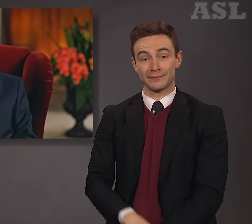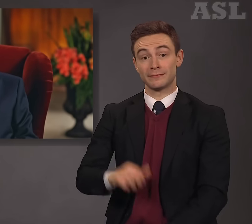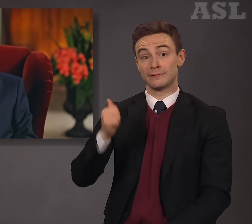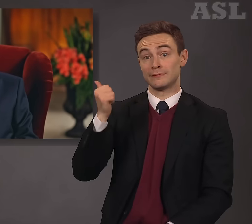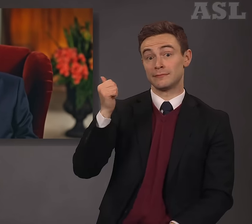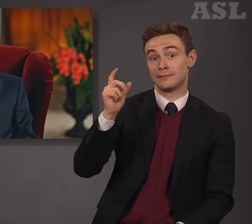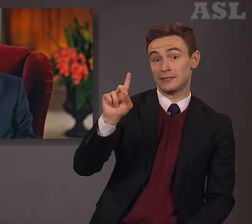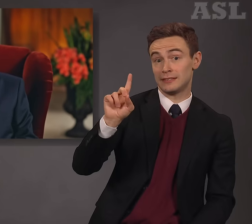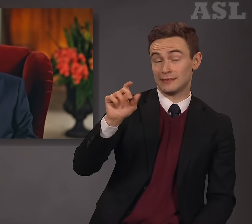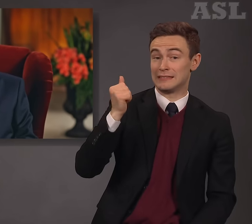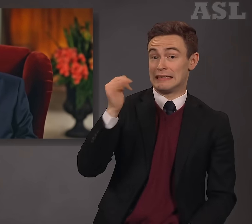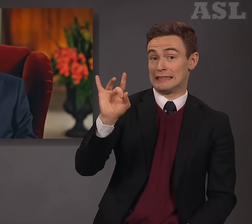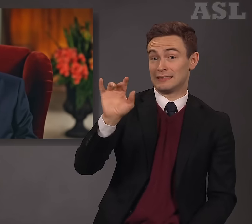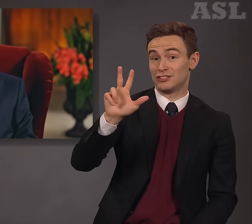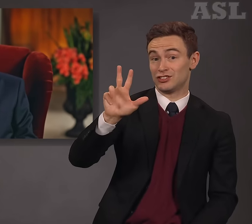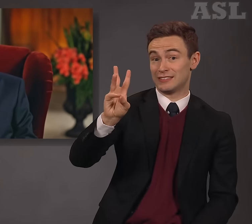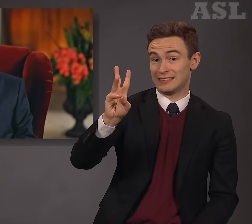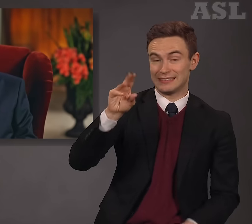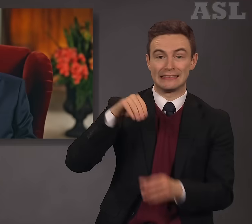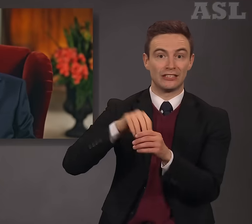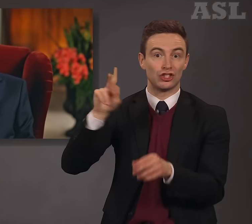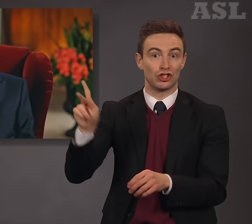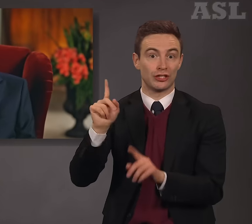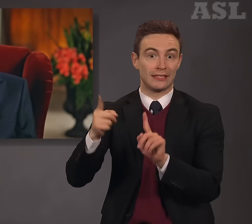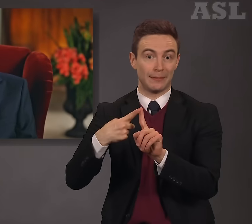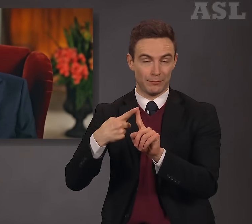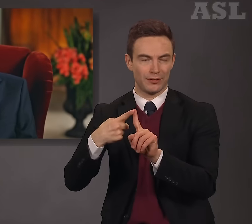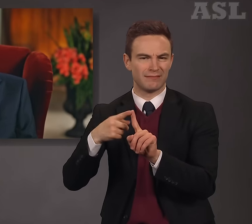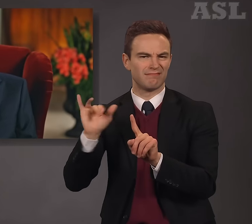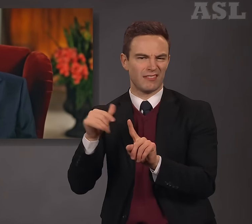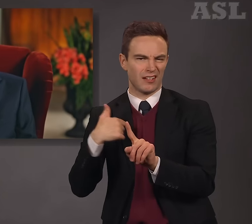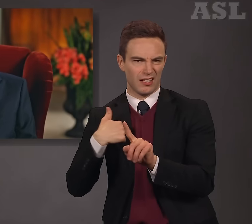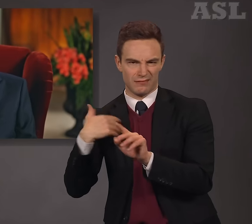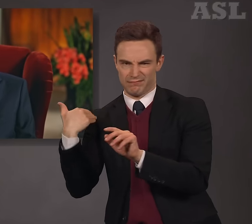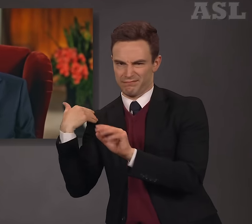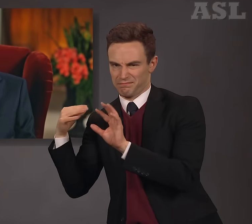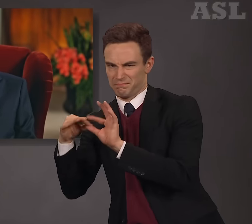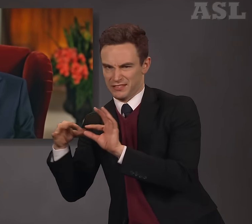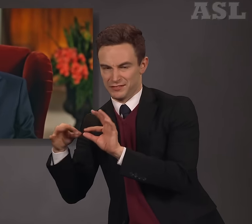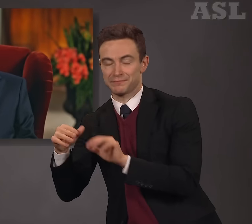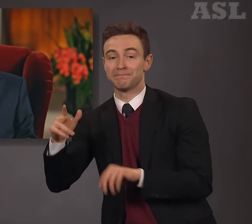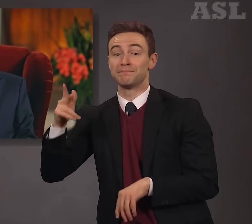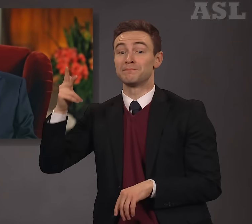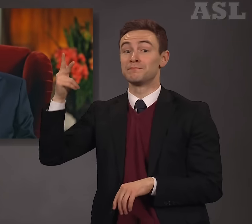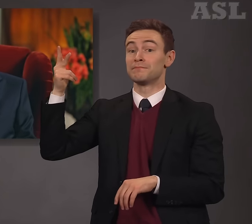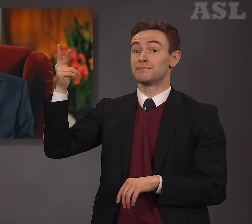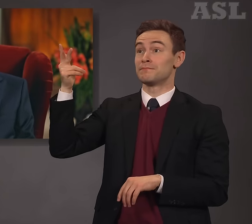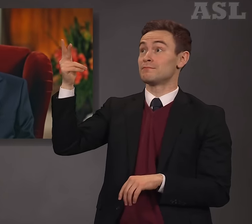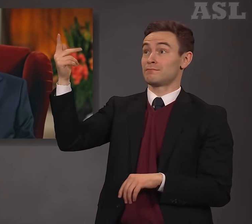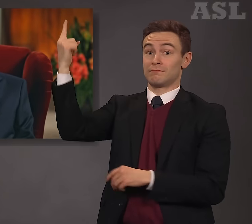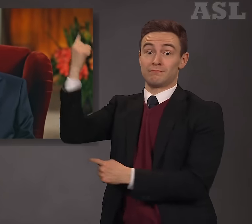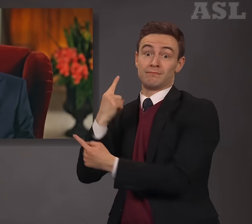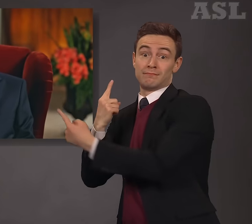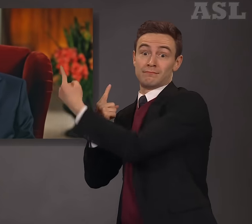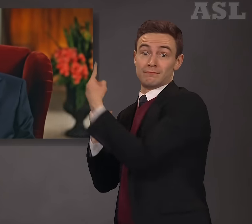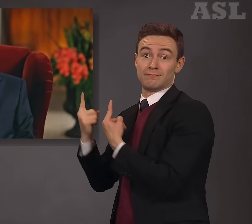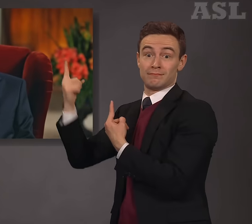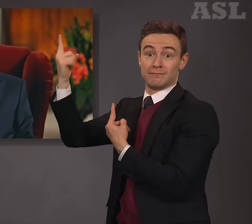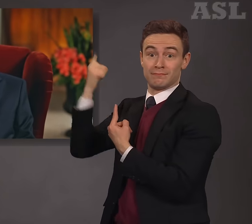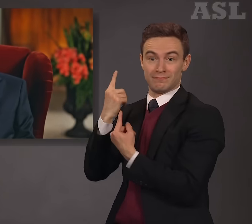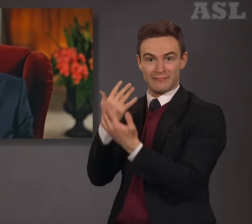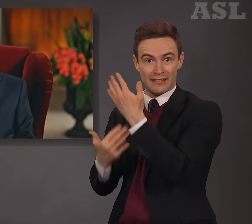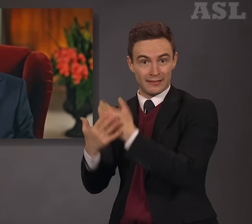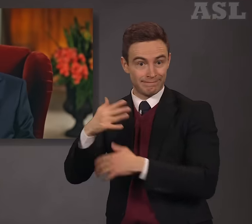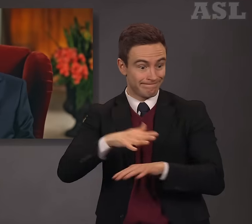Then, in the Kirtland Temple in 1836, the conferral of